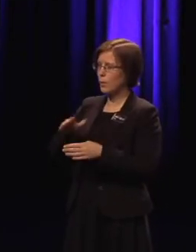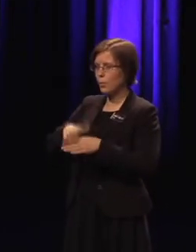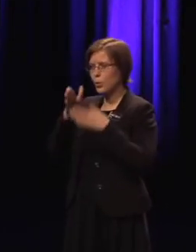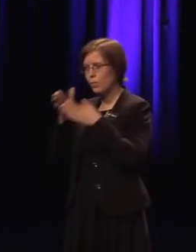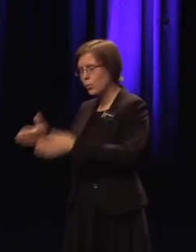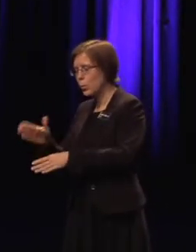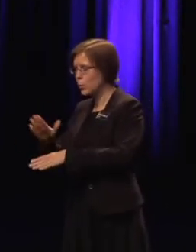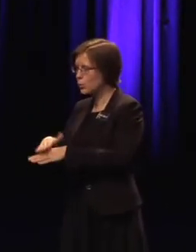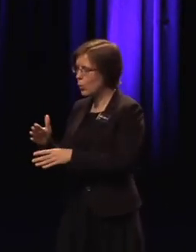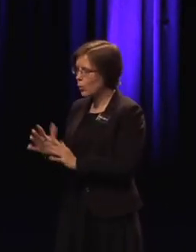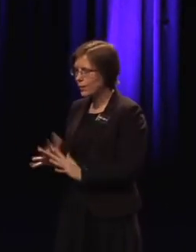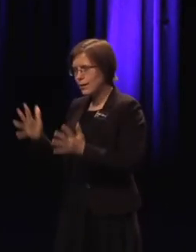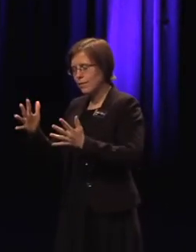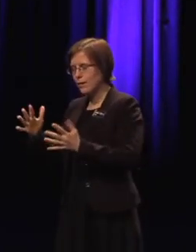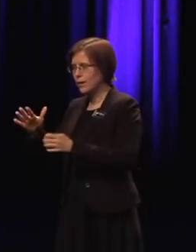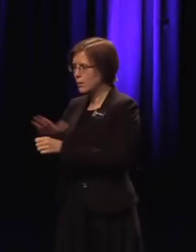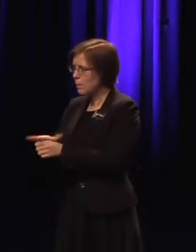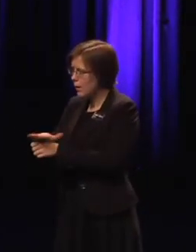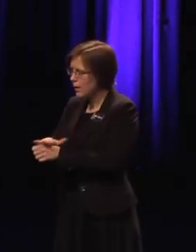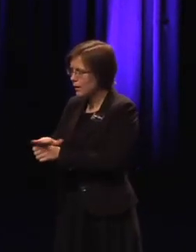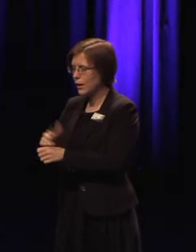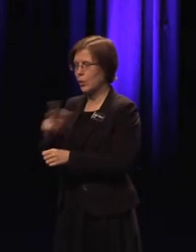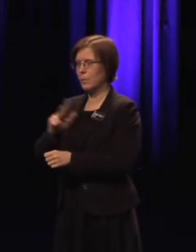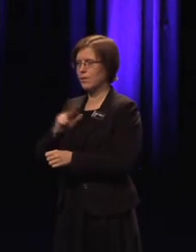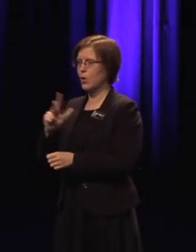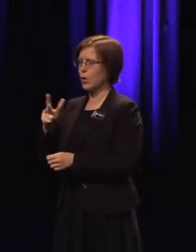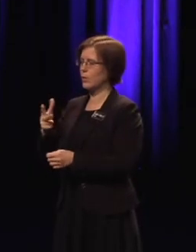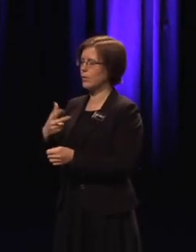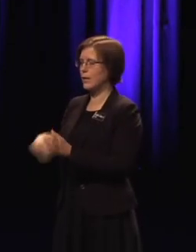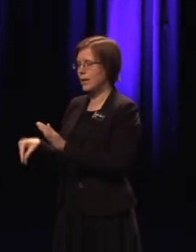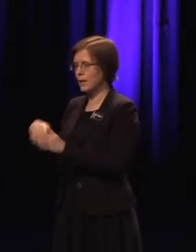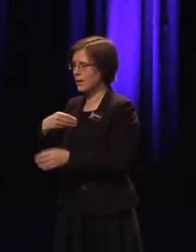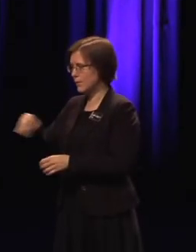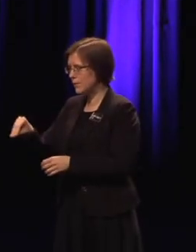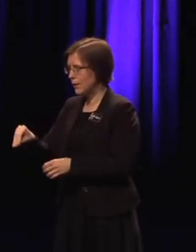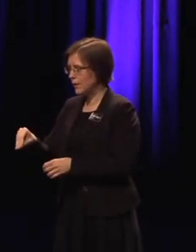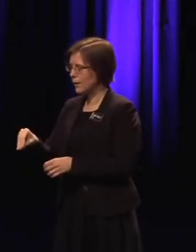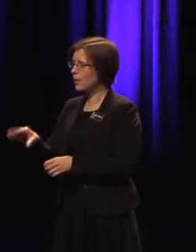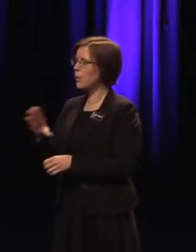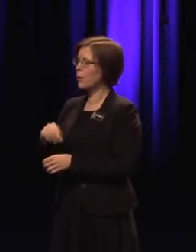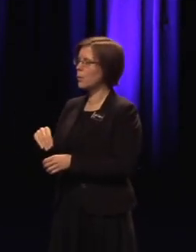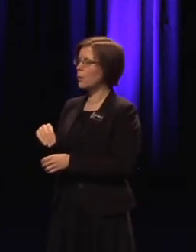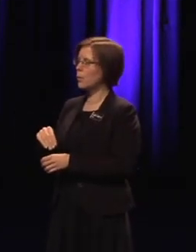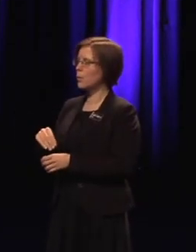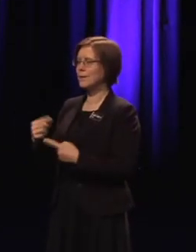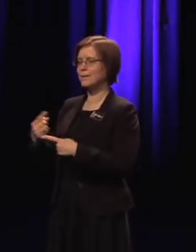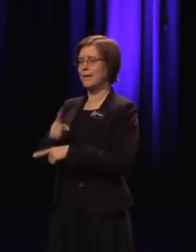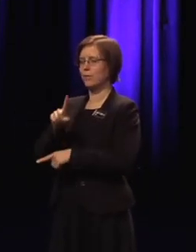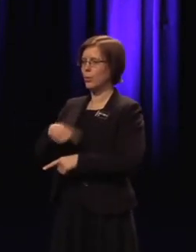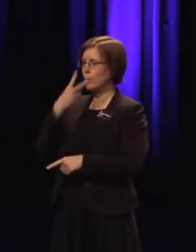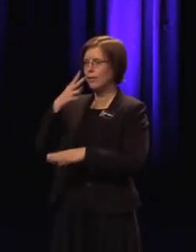on markets, and on private investments, with relatively little attention to